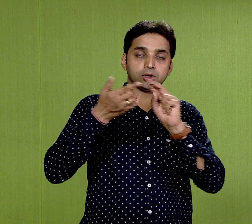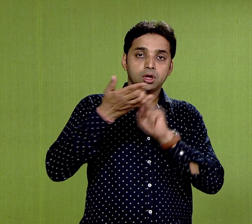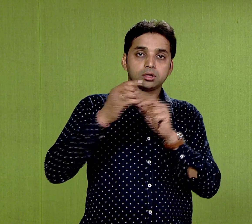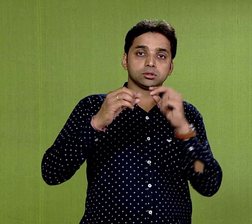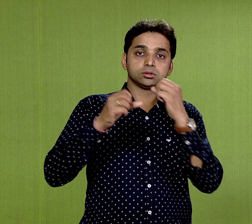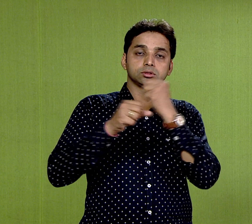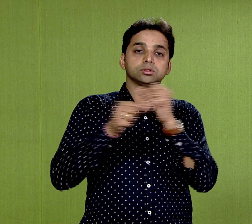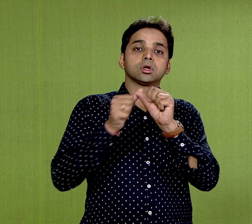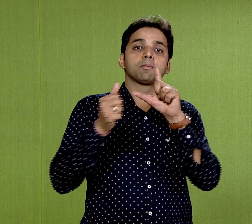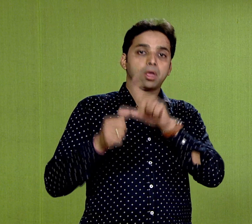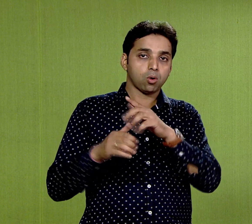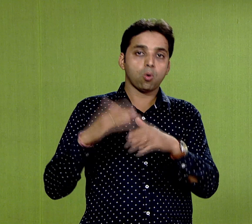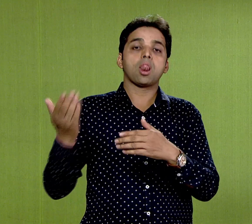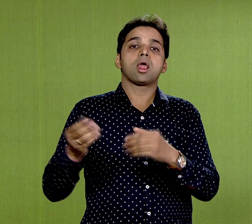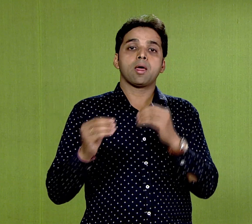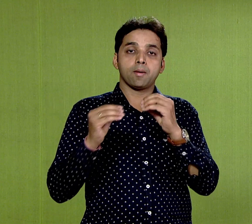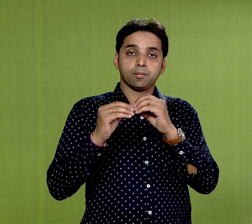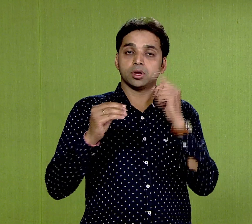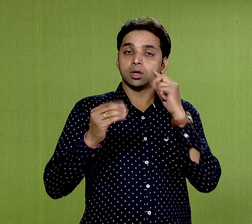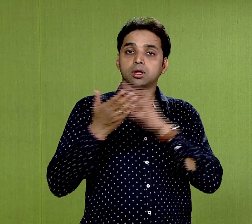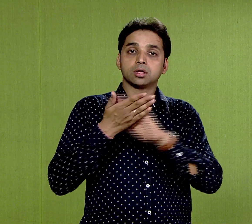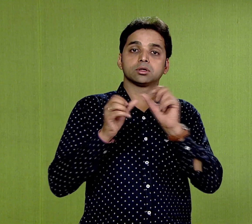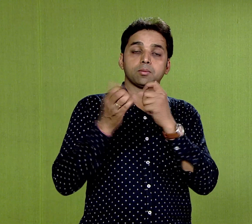Bihar and Orissa,